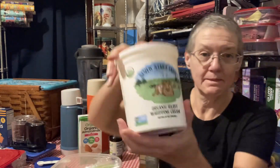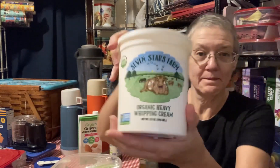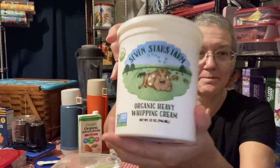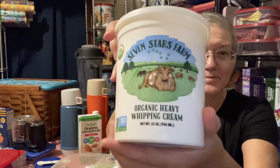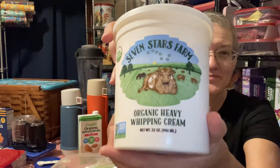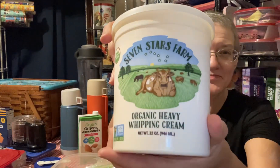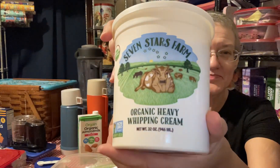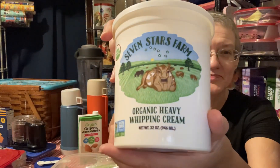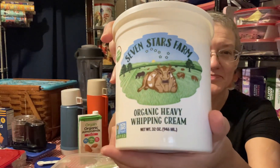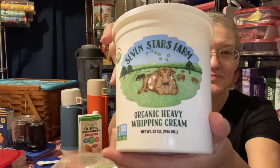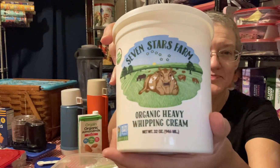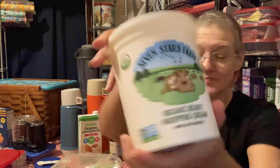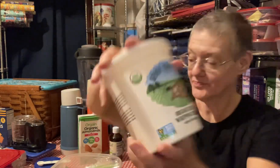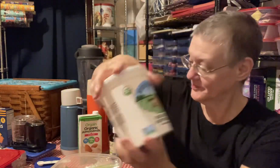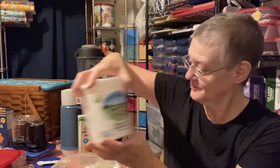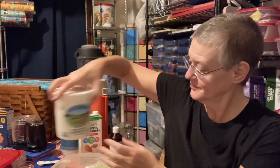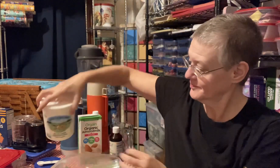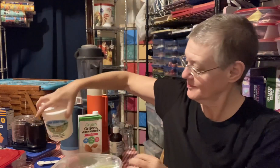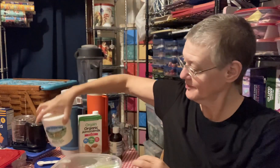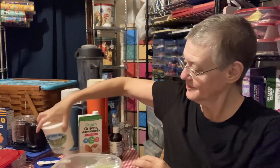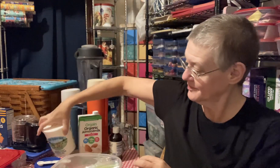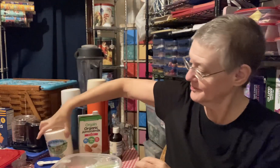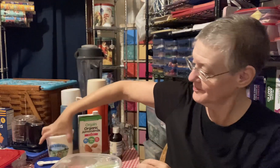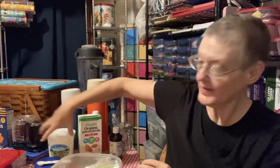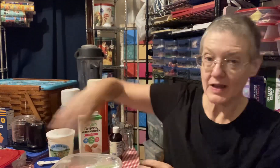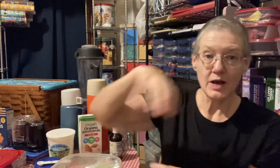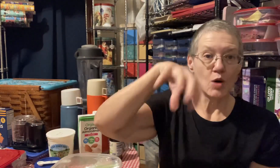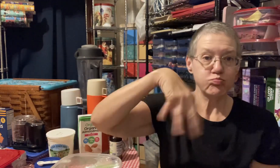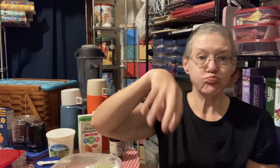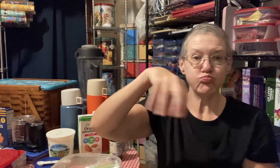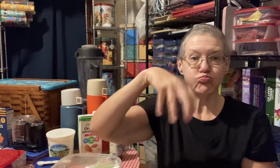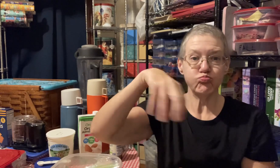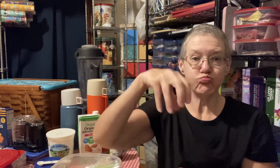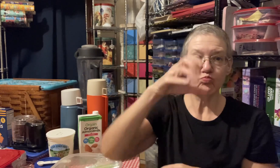heavy whipped cream tomorrow morning.